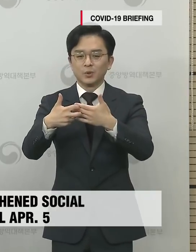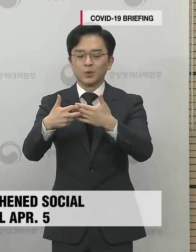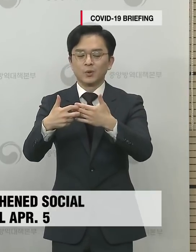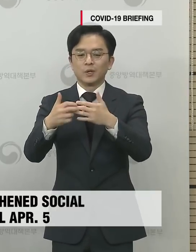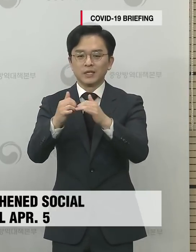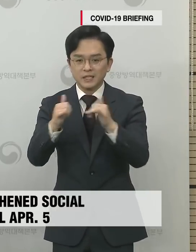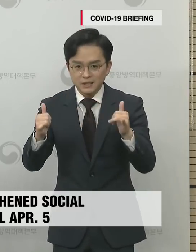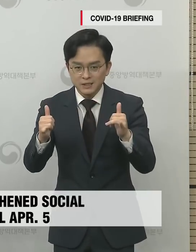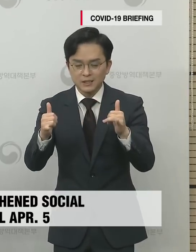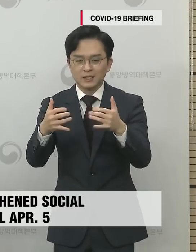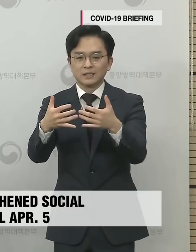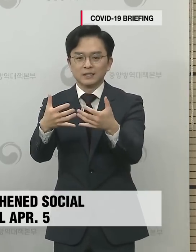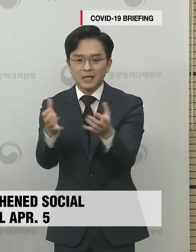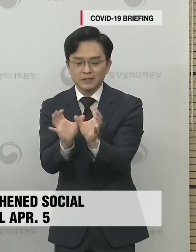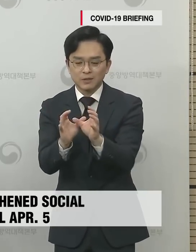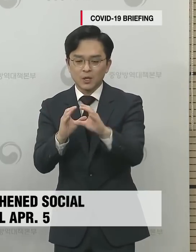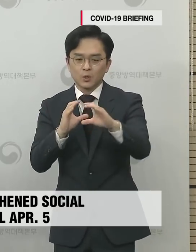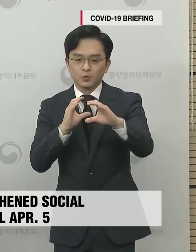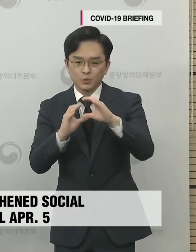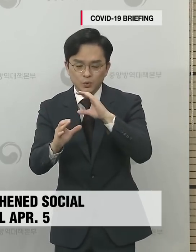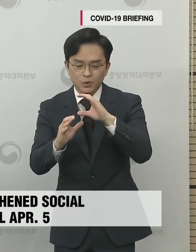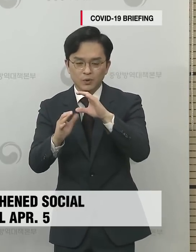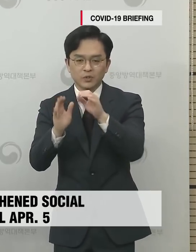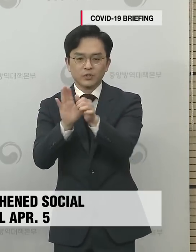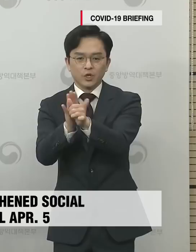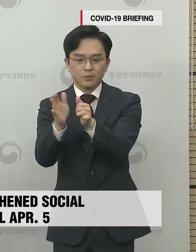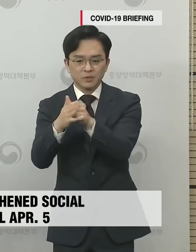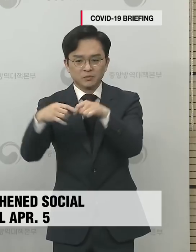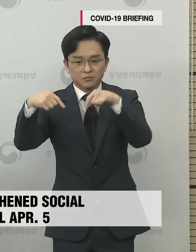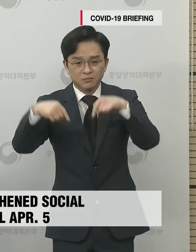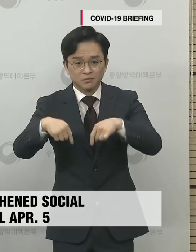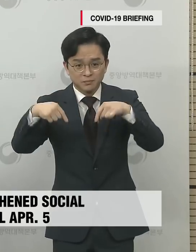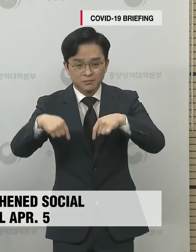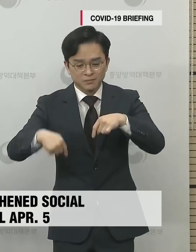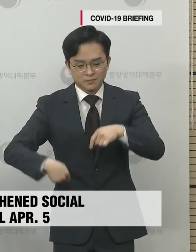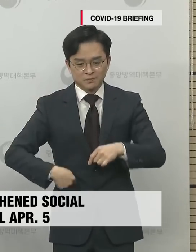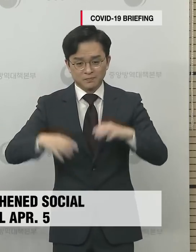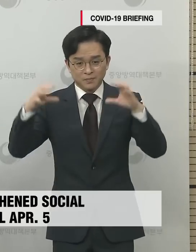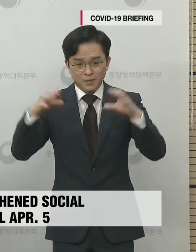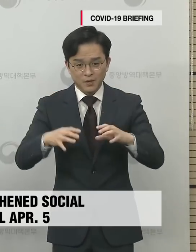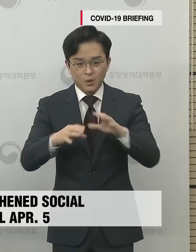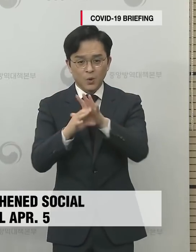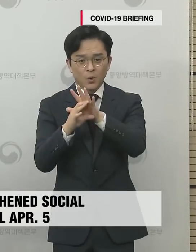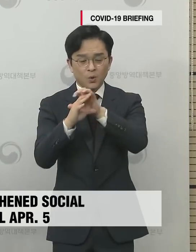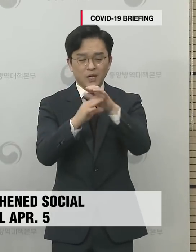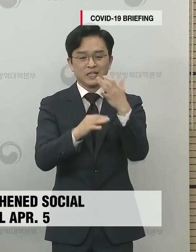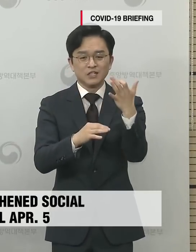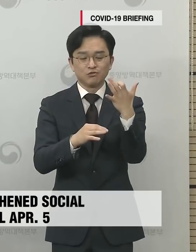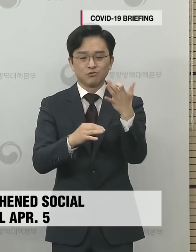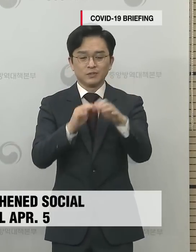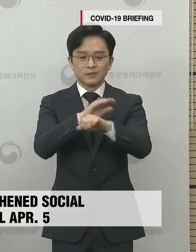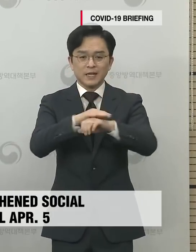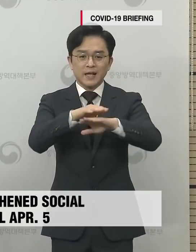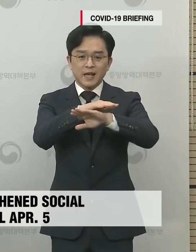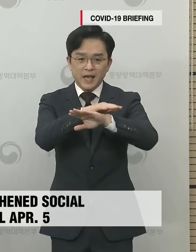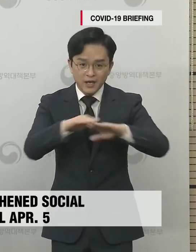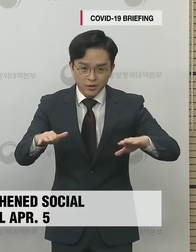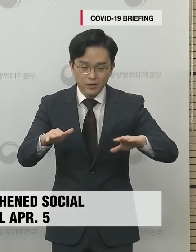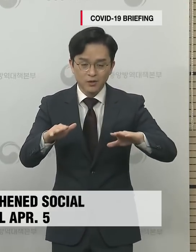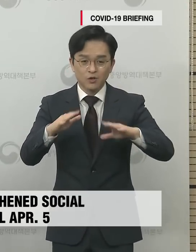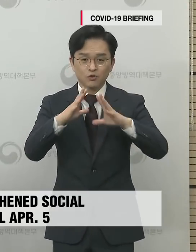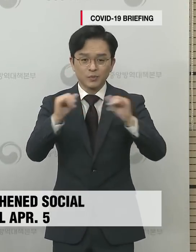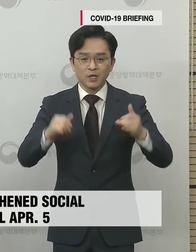going forward, we would continue to provide a transparent information as much as possible so that we